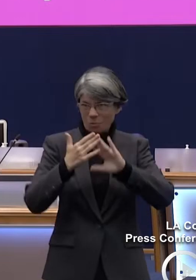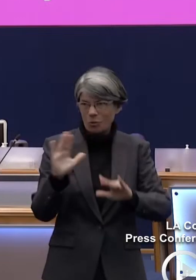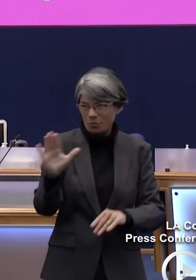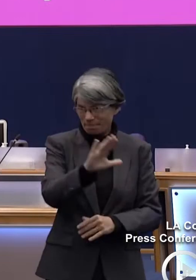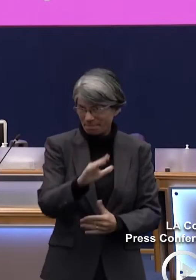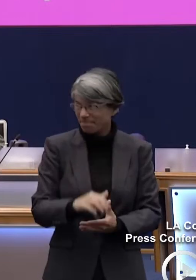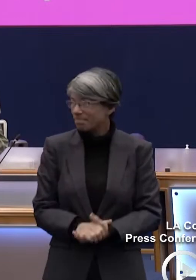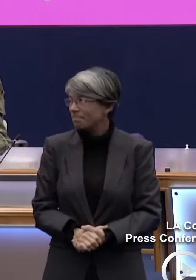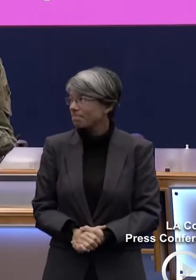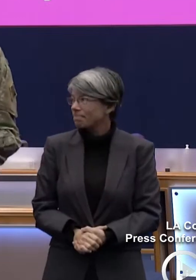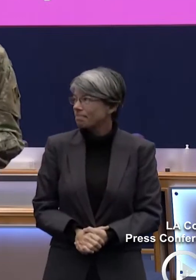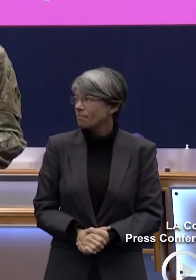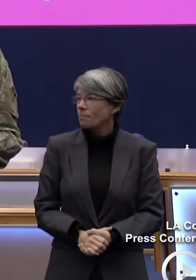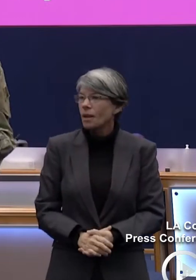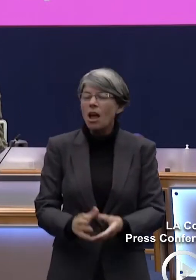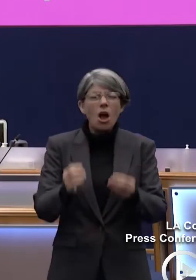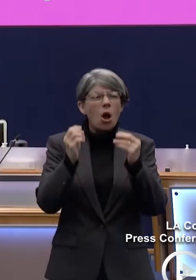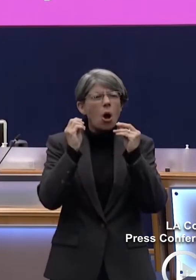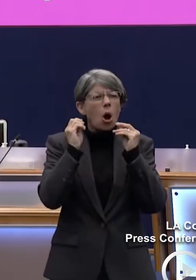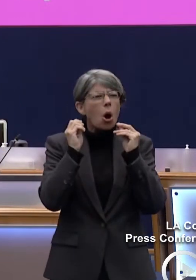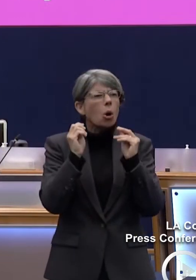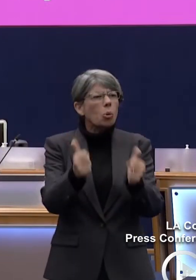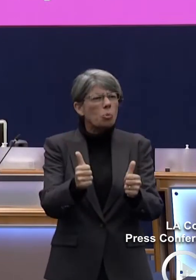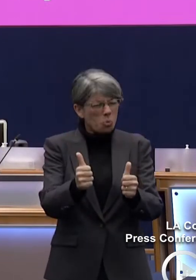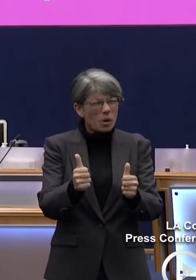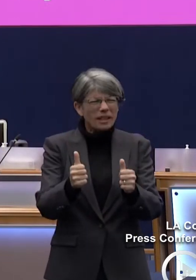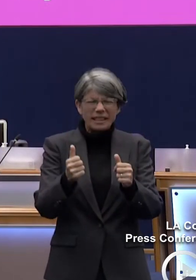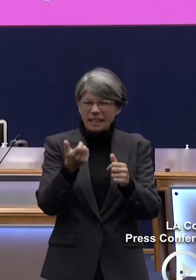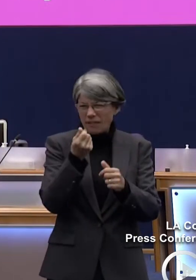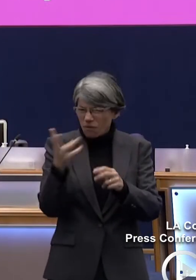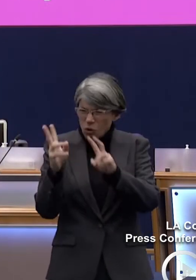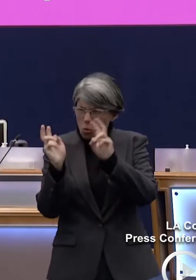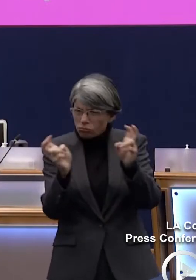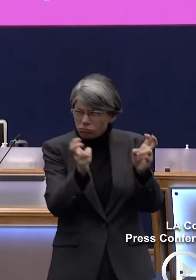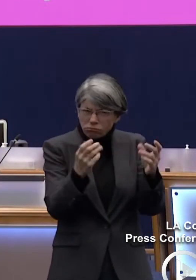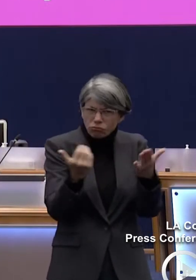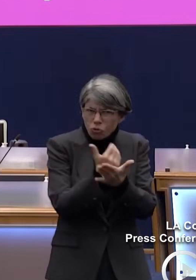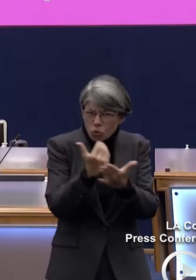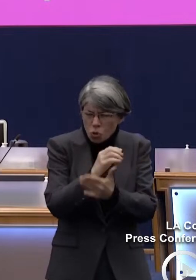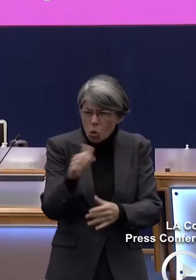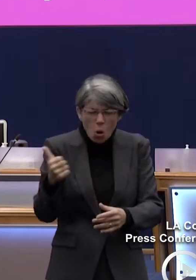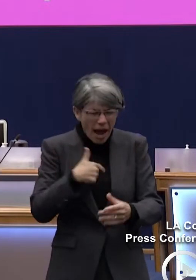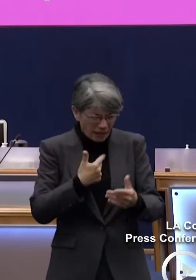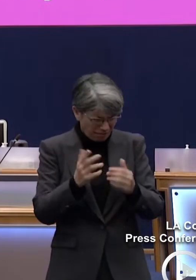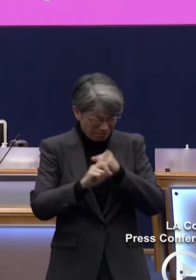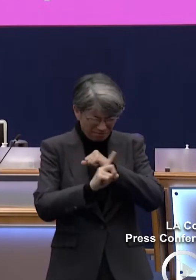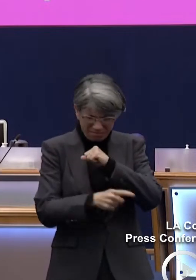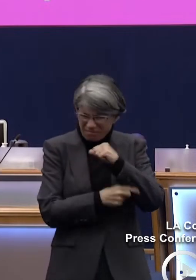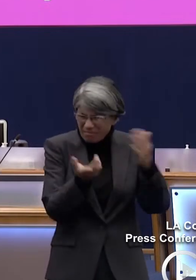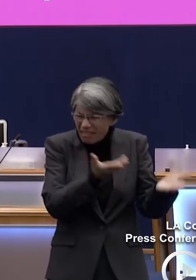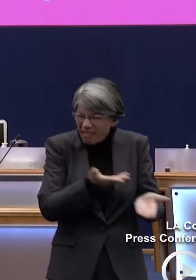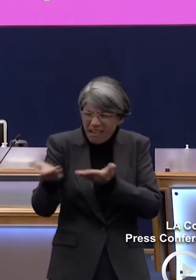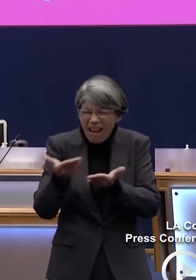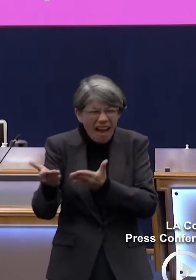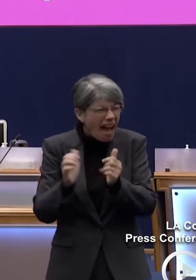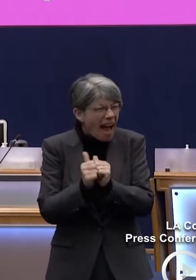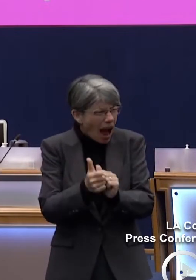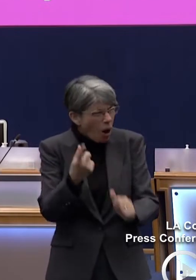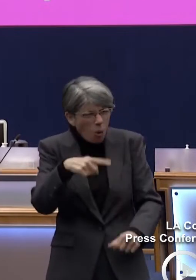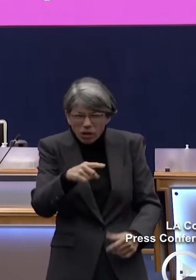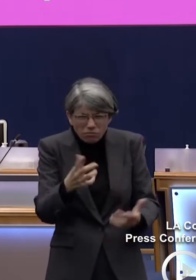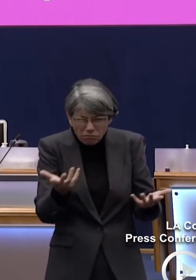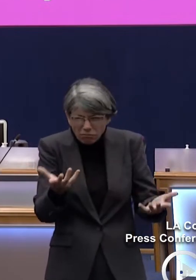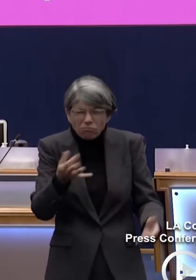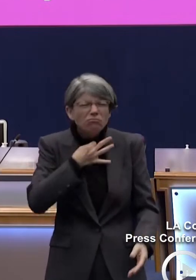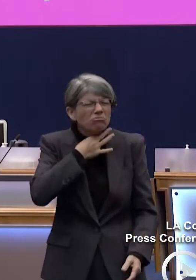communities. I just want to hit a couple topics here. How we remove and haul debris. I know if you've heard me before, I talk about this